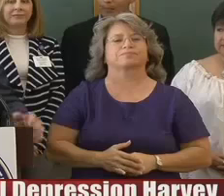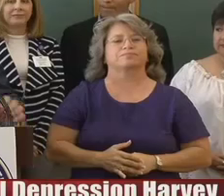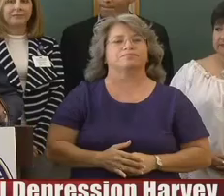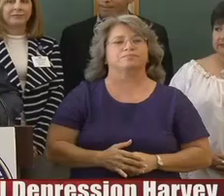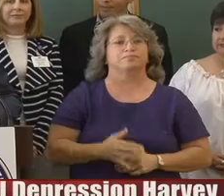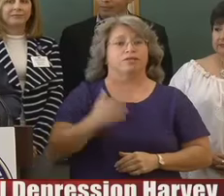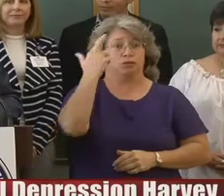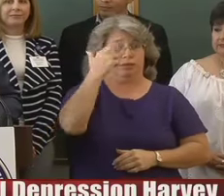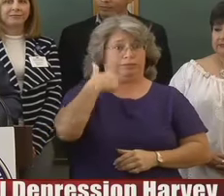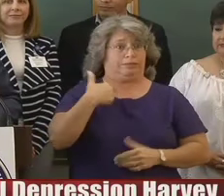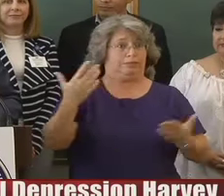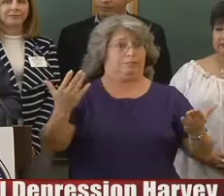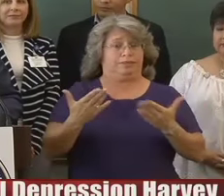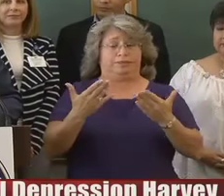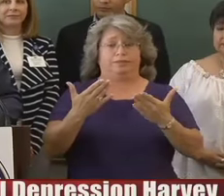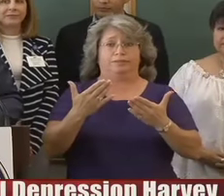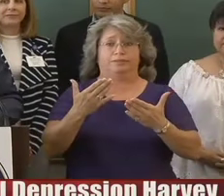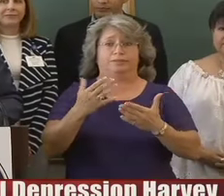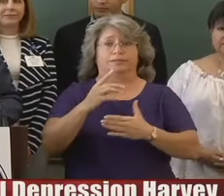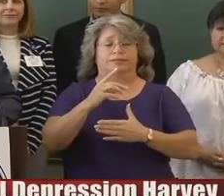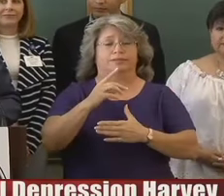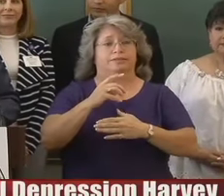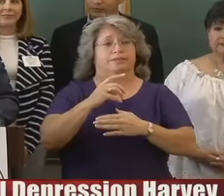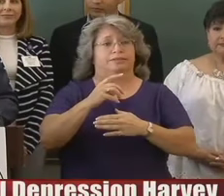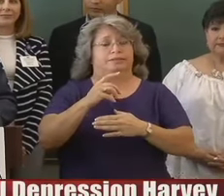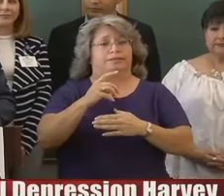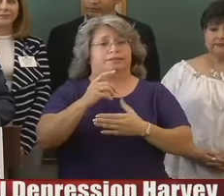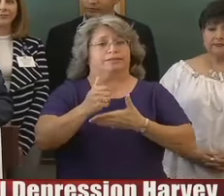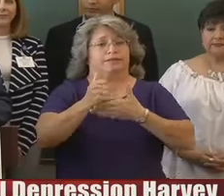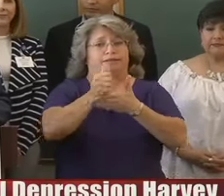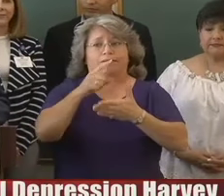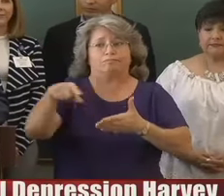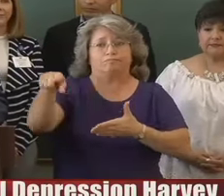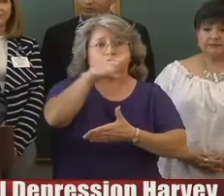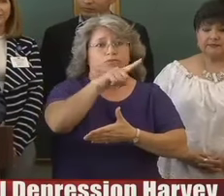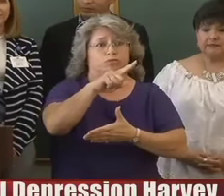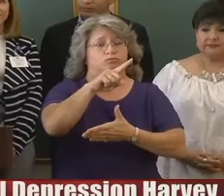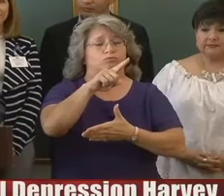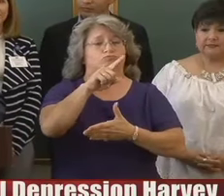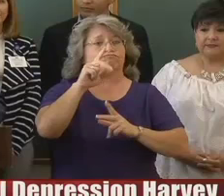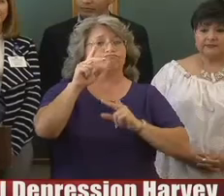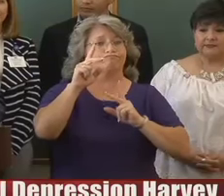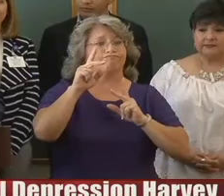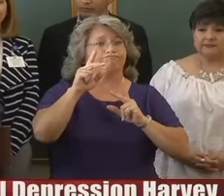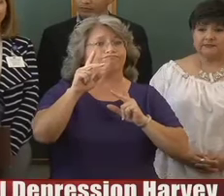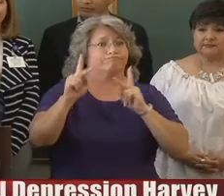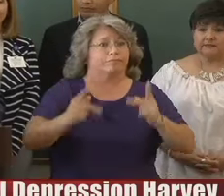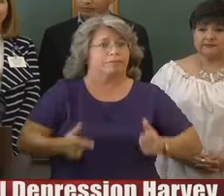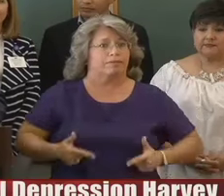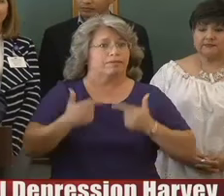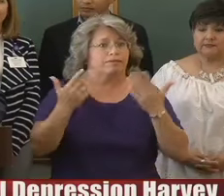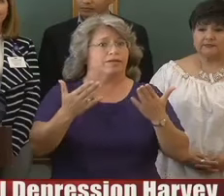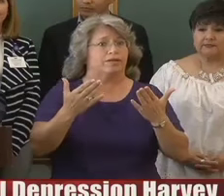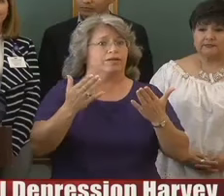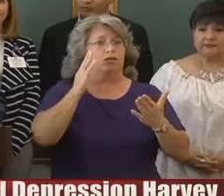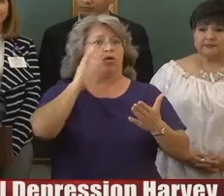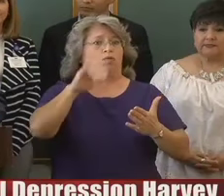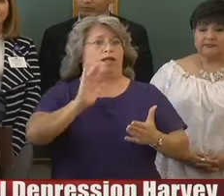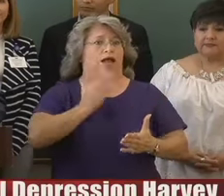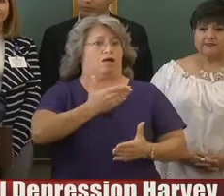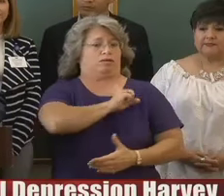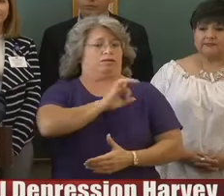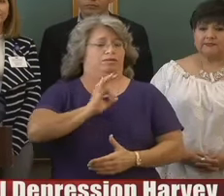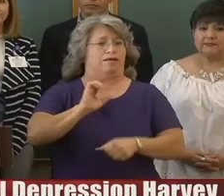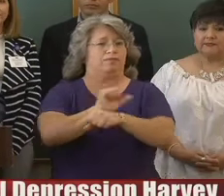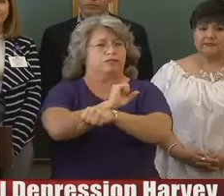The purpose for me to be here is just to assure you, the citizens, that the staff is working hard behind the